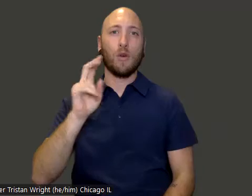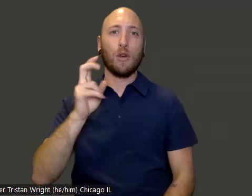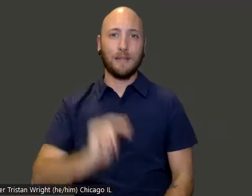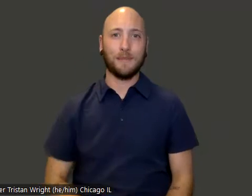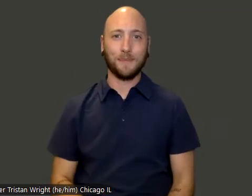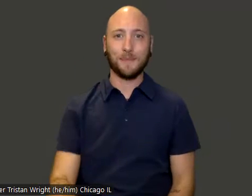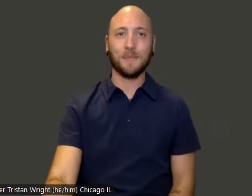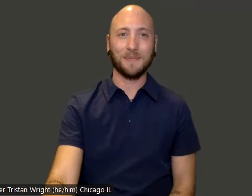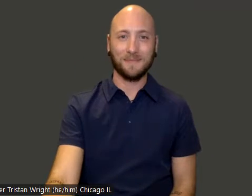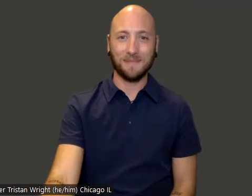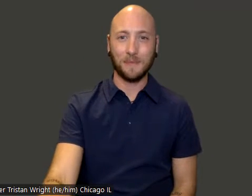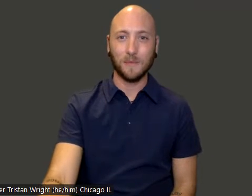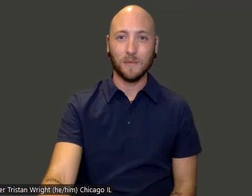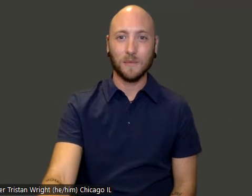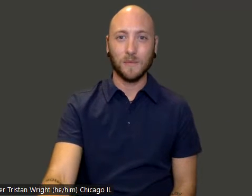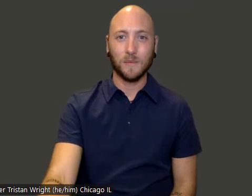Thanks, Ross.